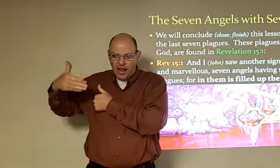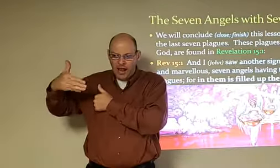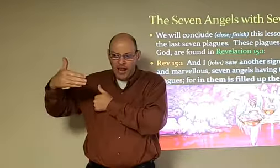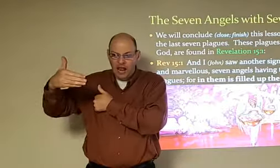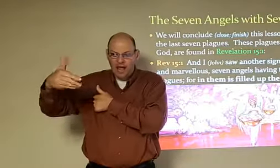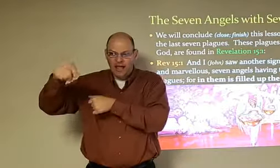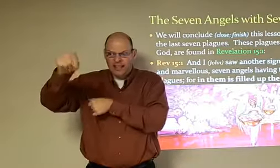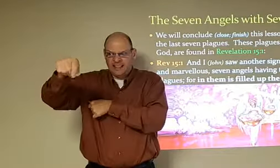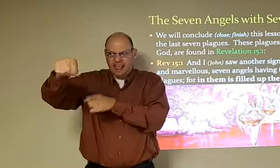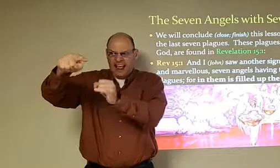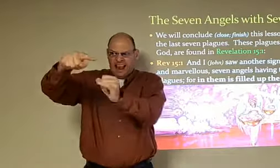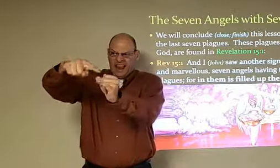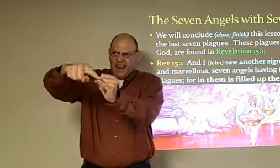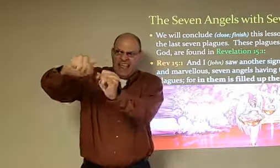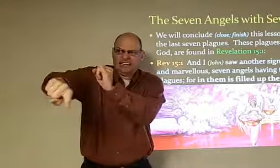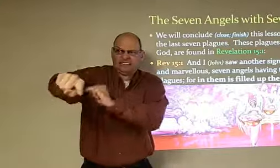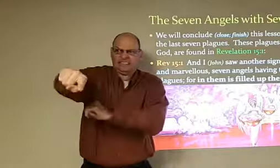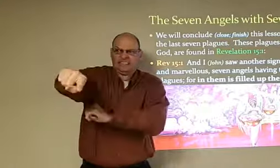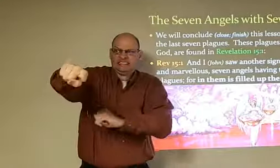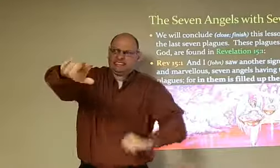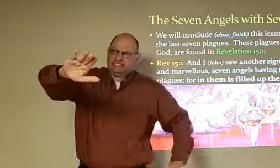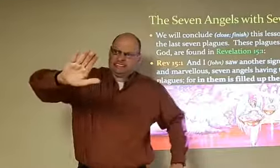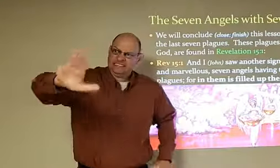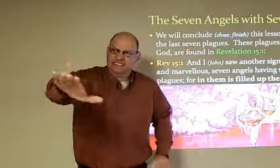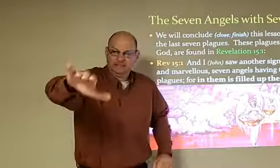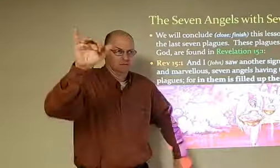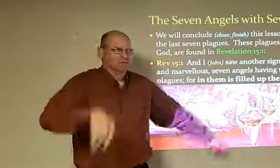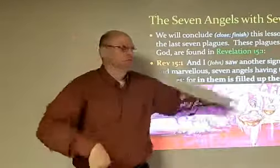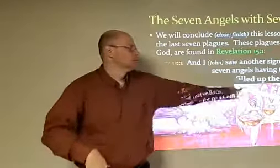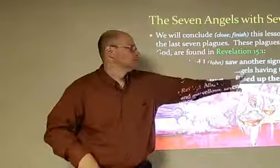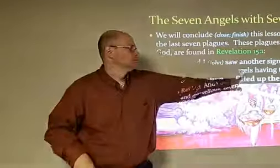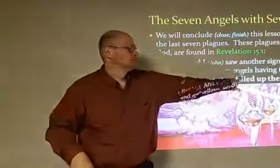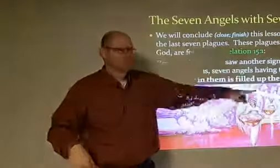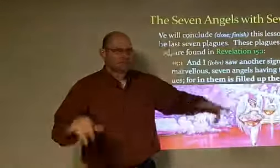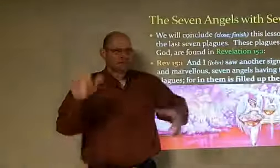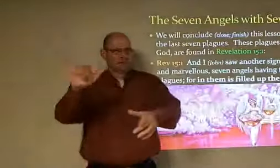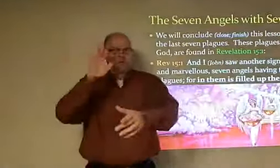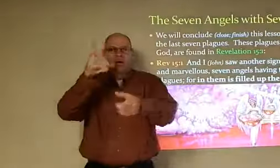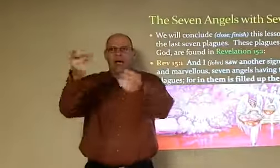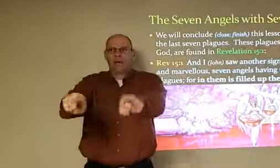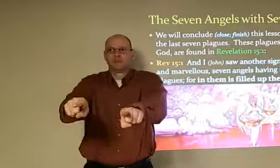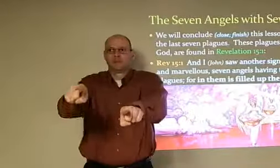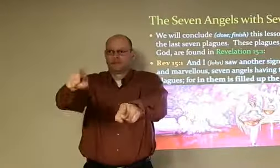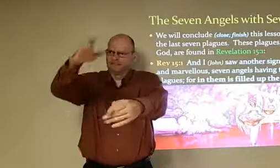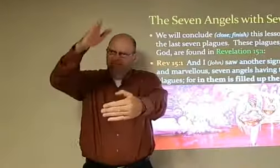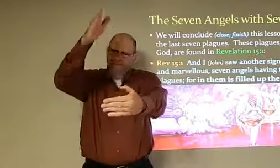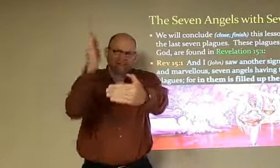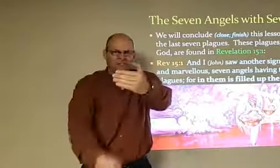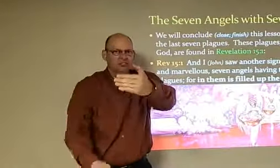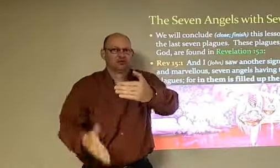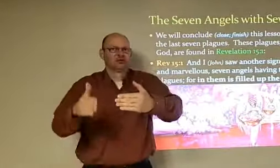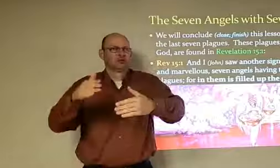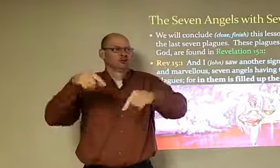these generations since then, it will become the last at the end. It's going to be the